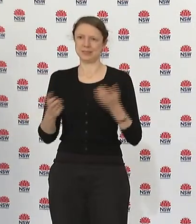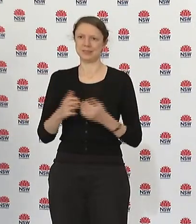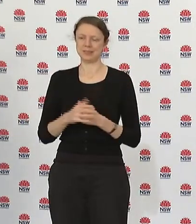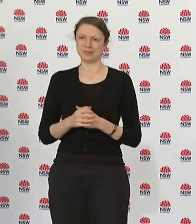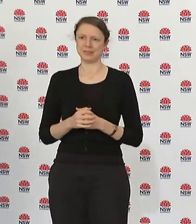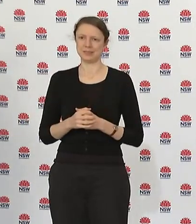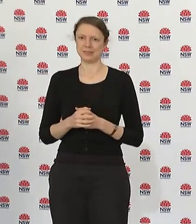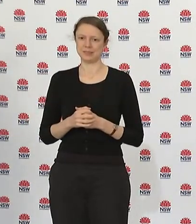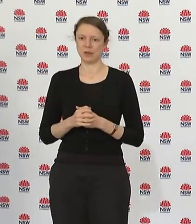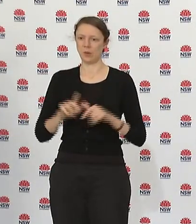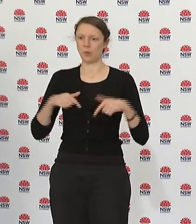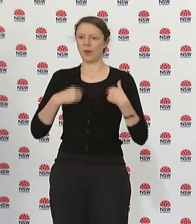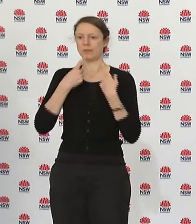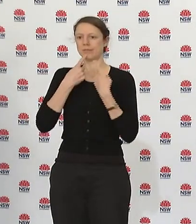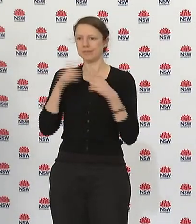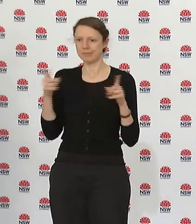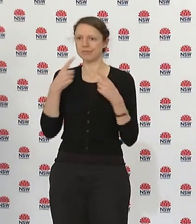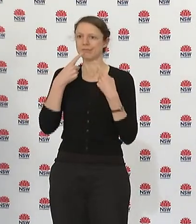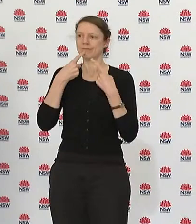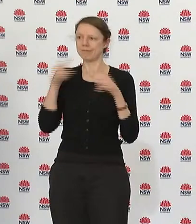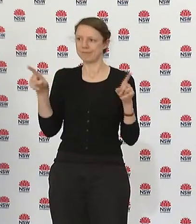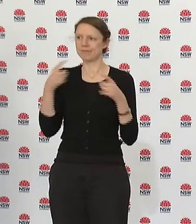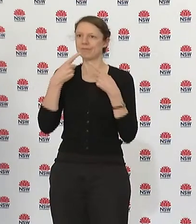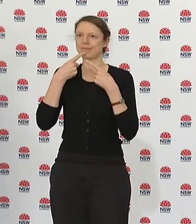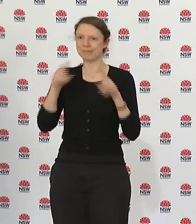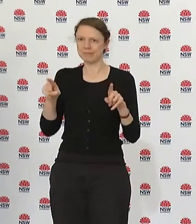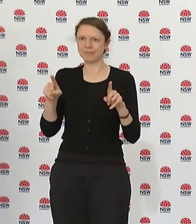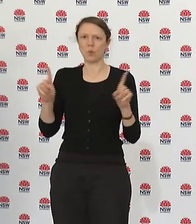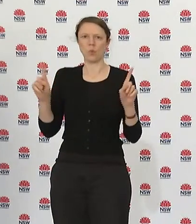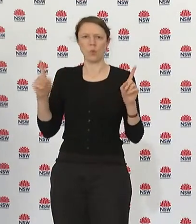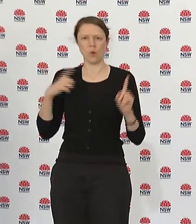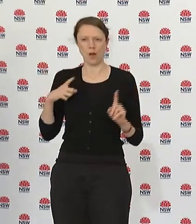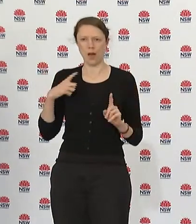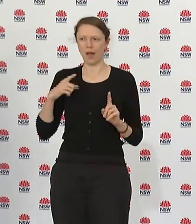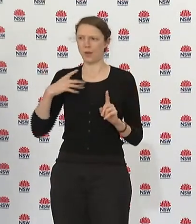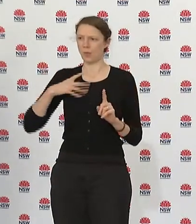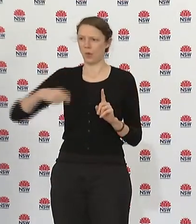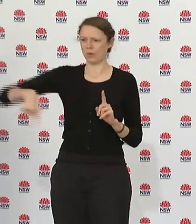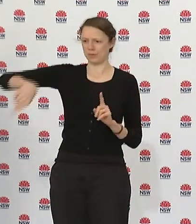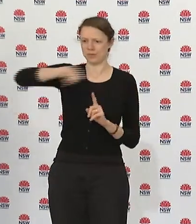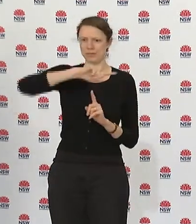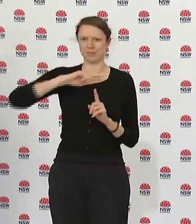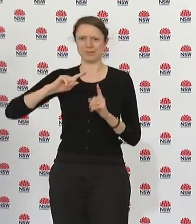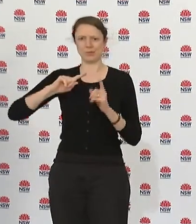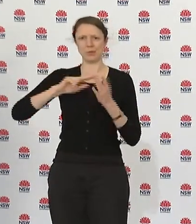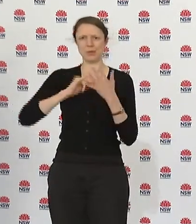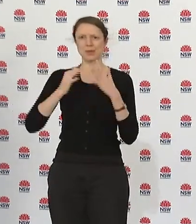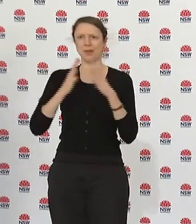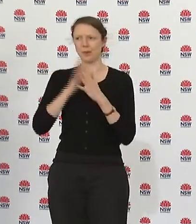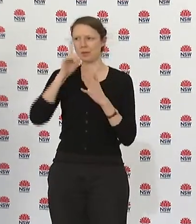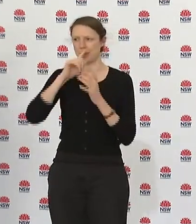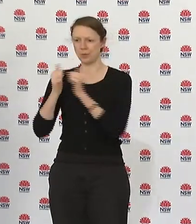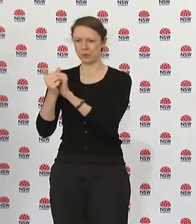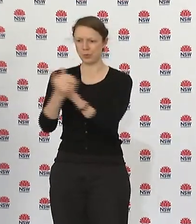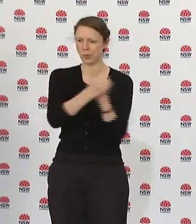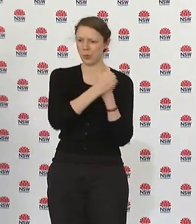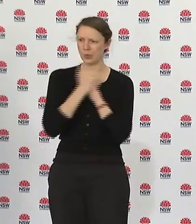giving day after day is to take the community with us, and that's the emphasis that certainly I would have.